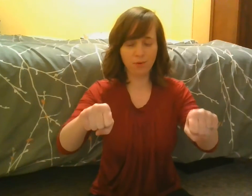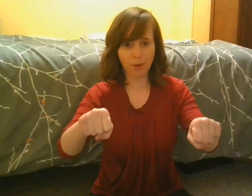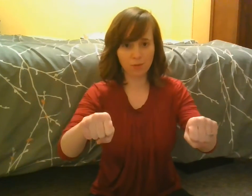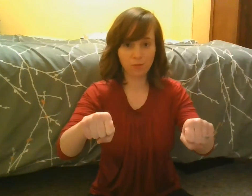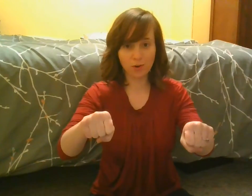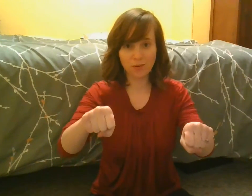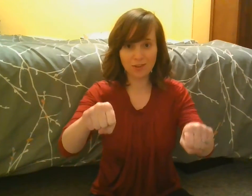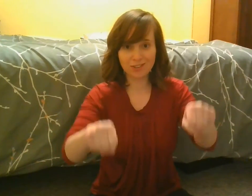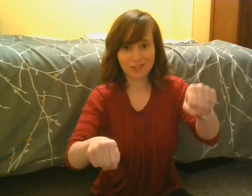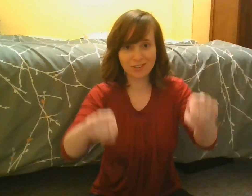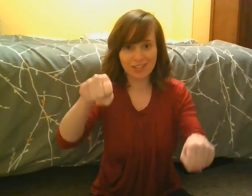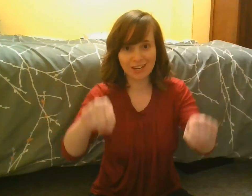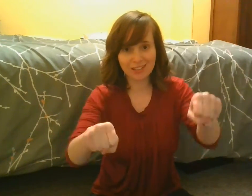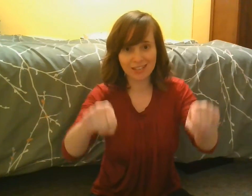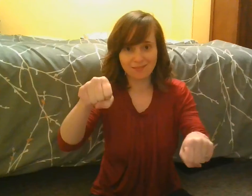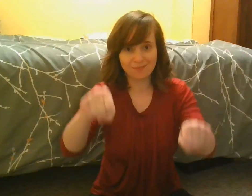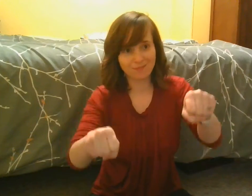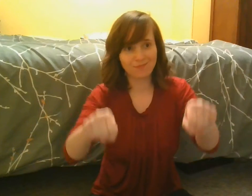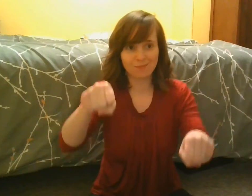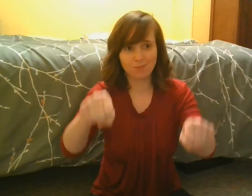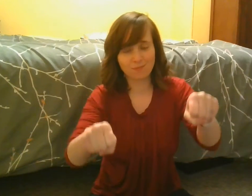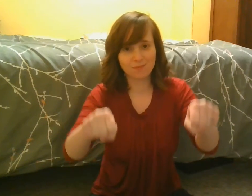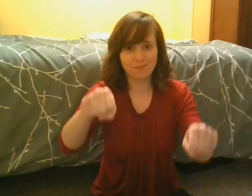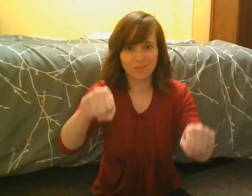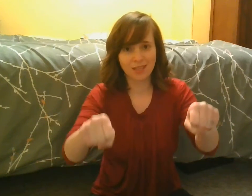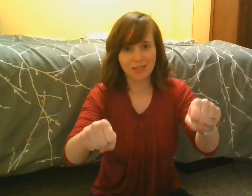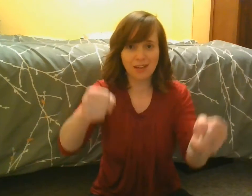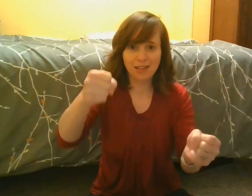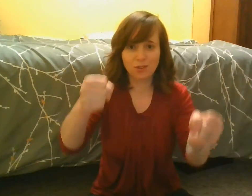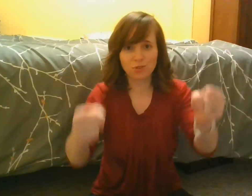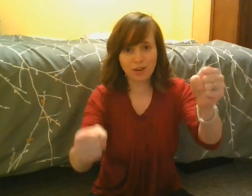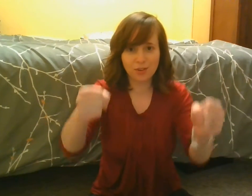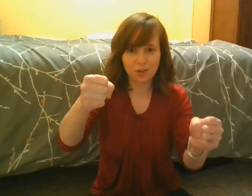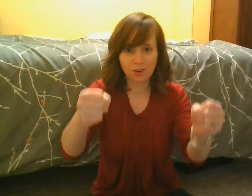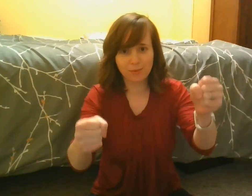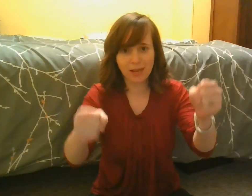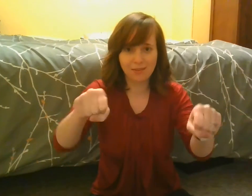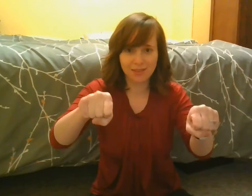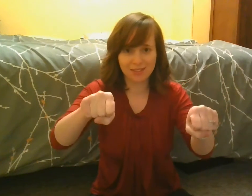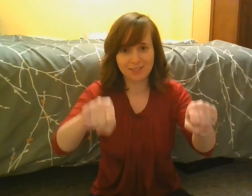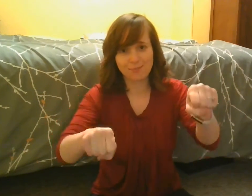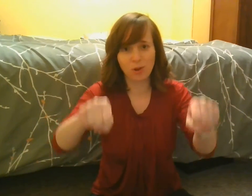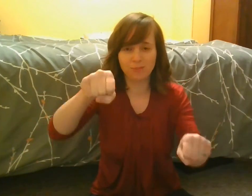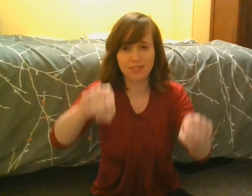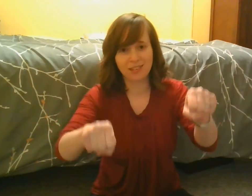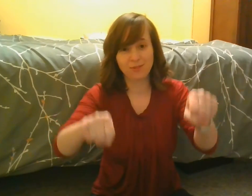out in front of you and you're just going to kind of like you're driving a car but having the palms down. So